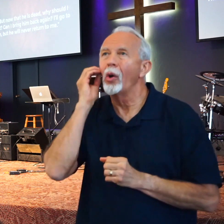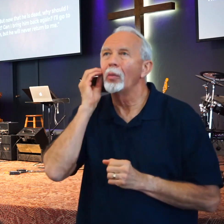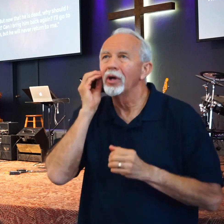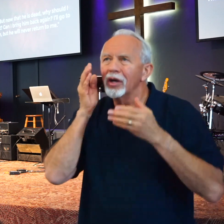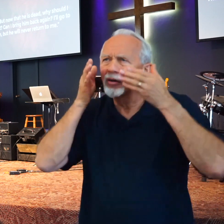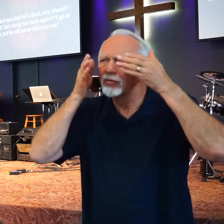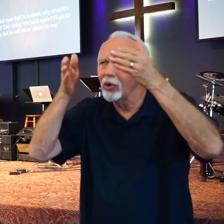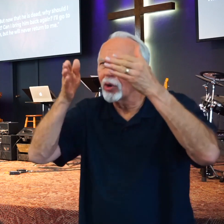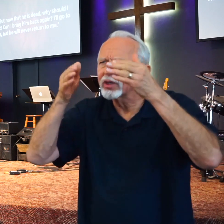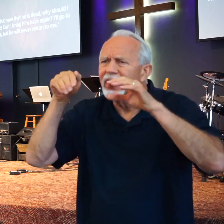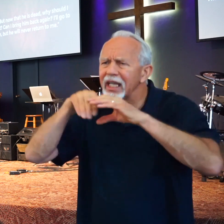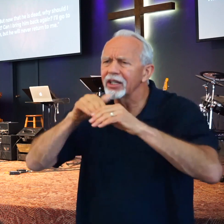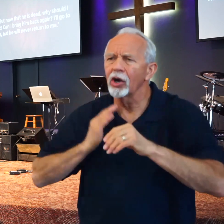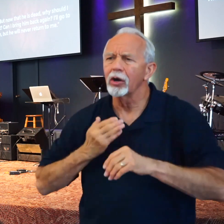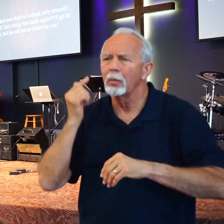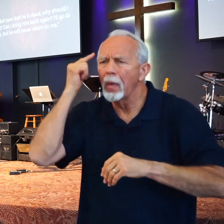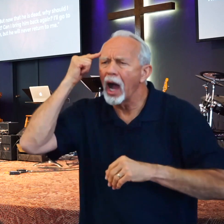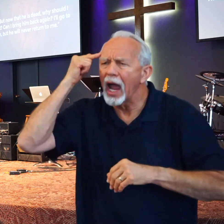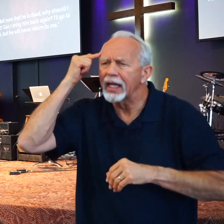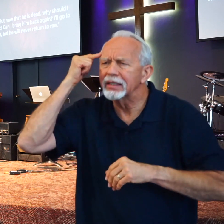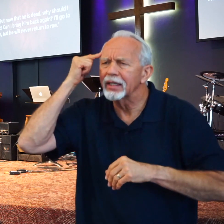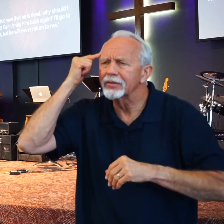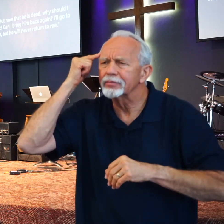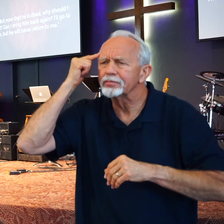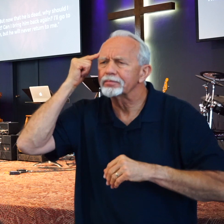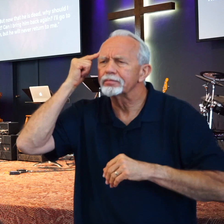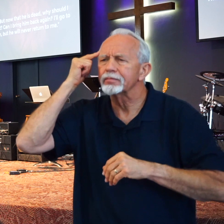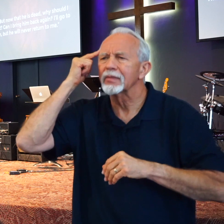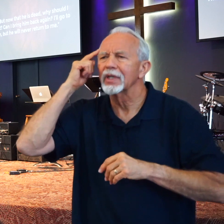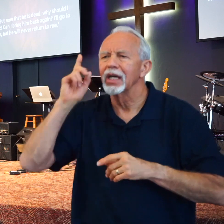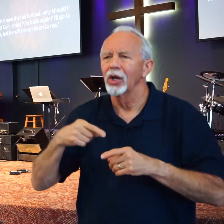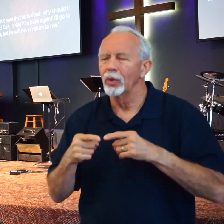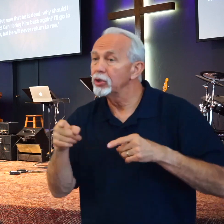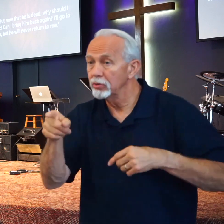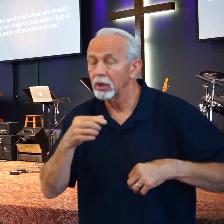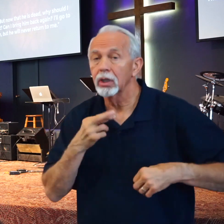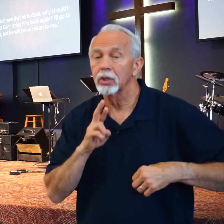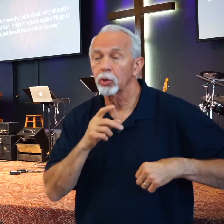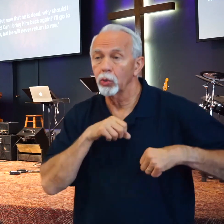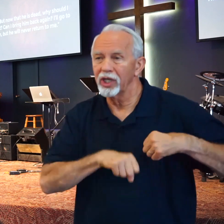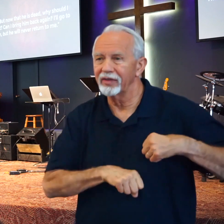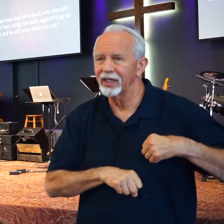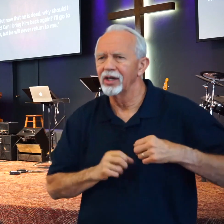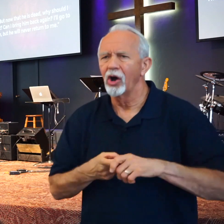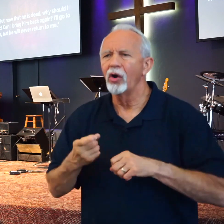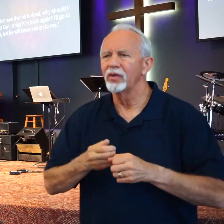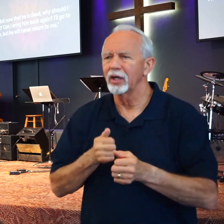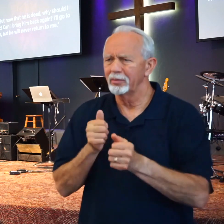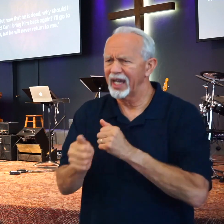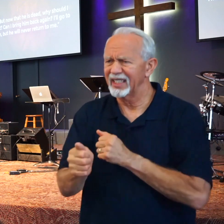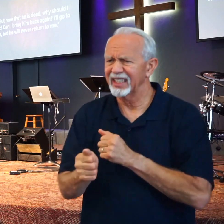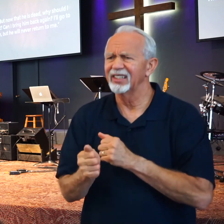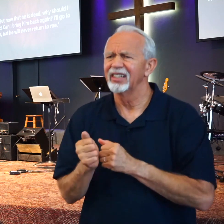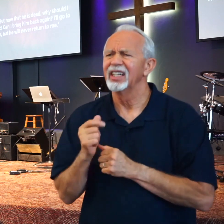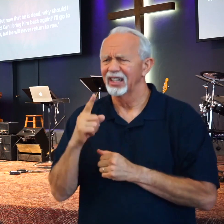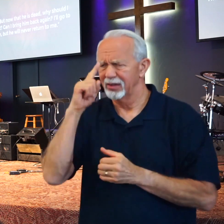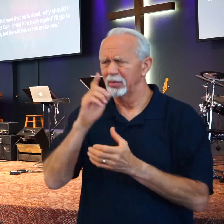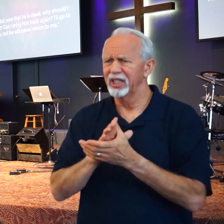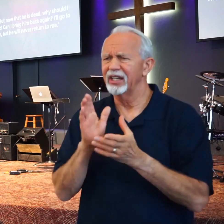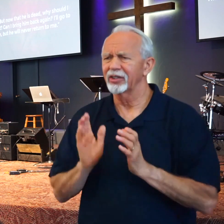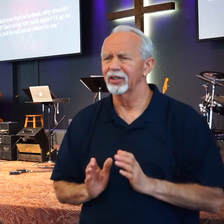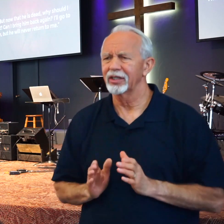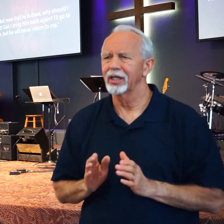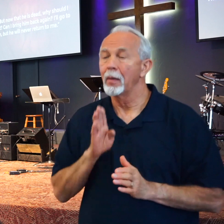in our mind's eye. When you're grieving over the passing of a believer,